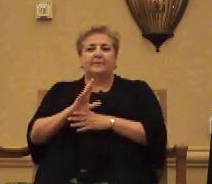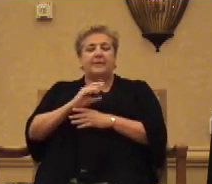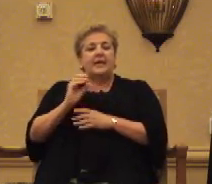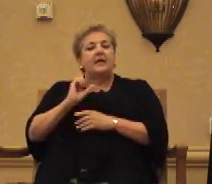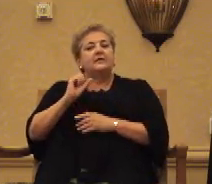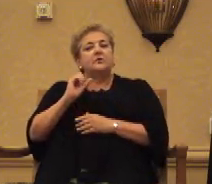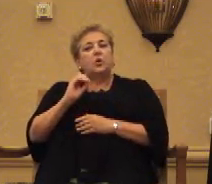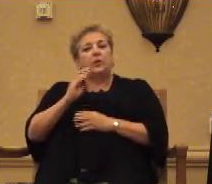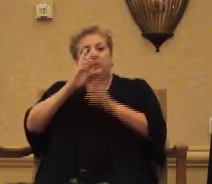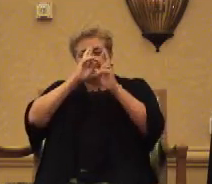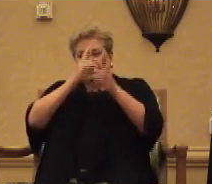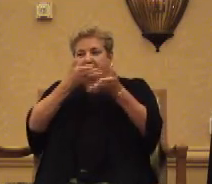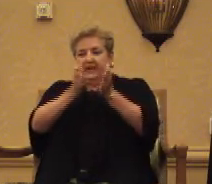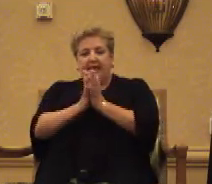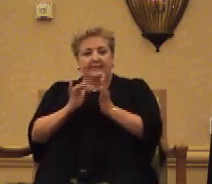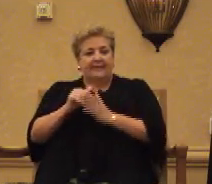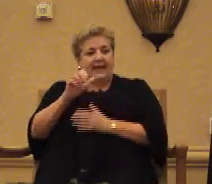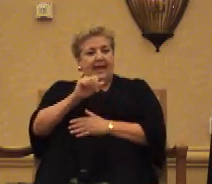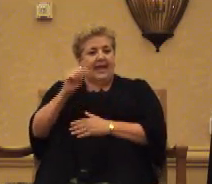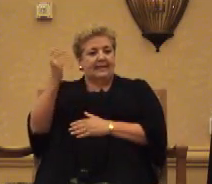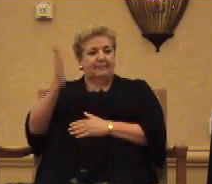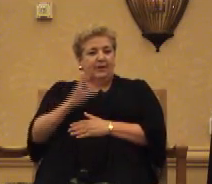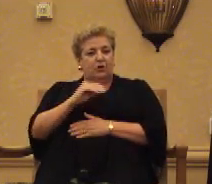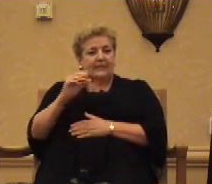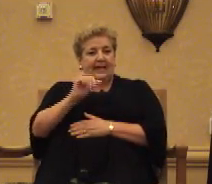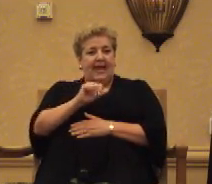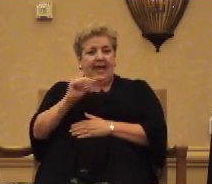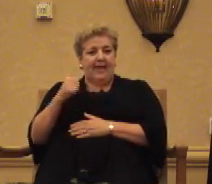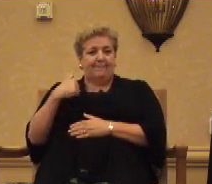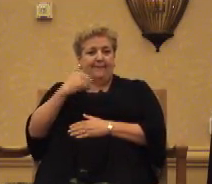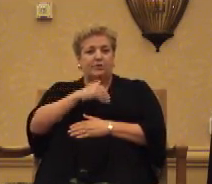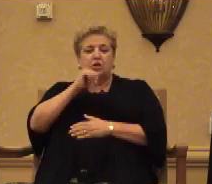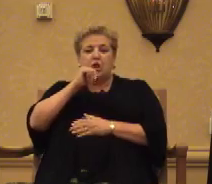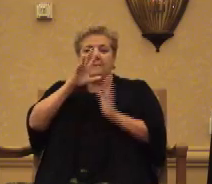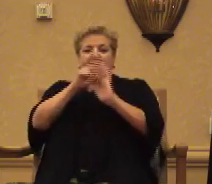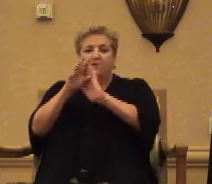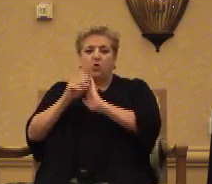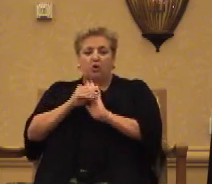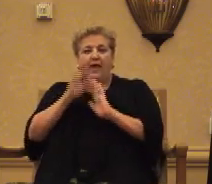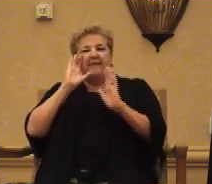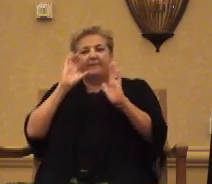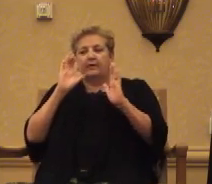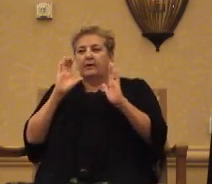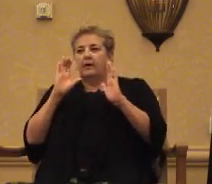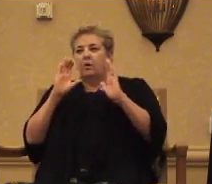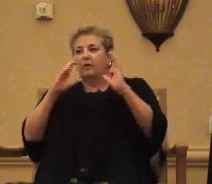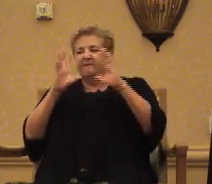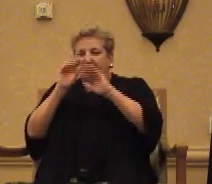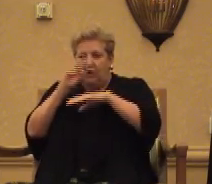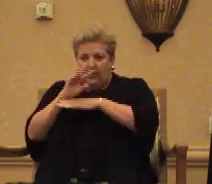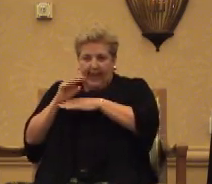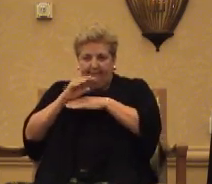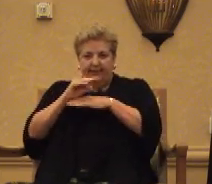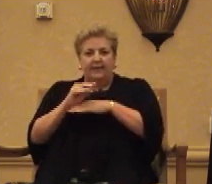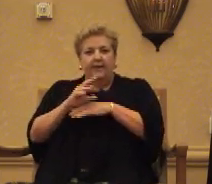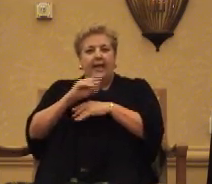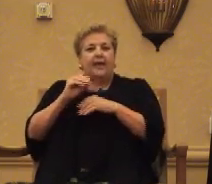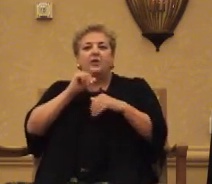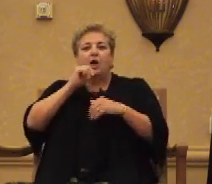AA speakers and AA members not be photographed, videotaped, or identified by full name on audio tapes or in published